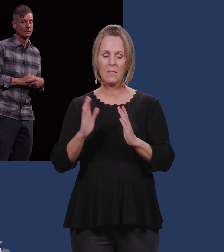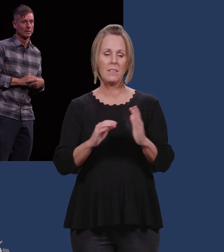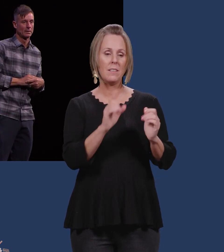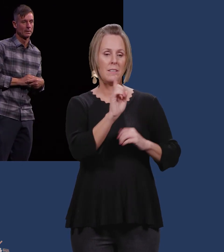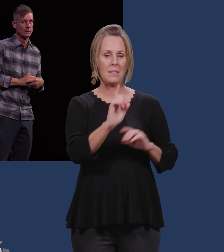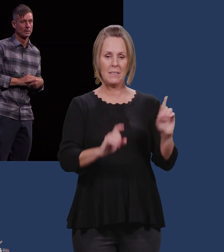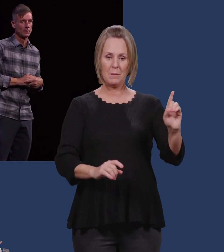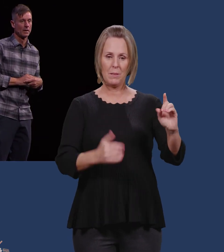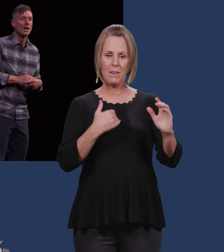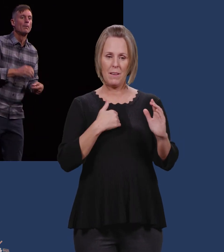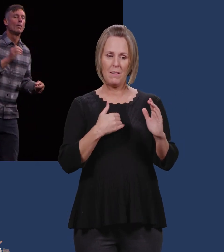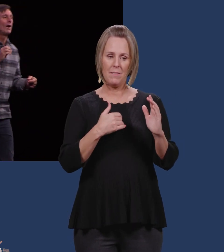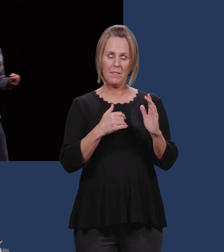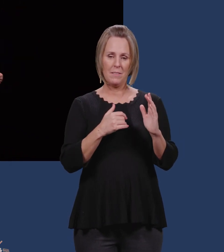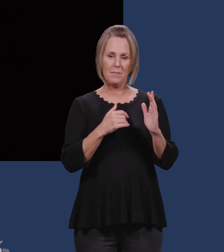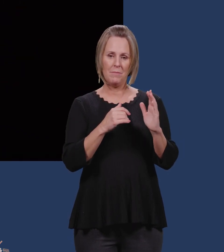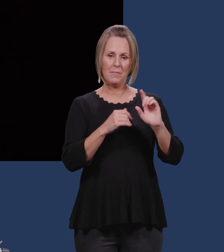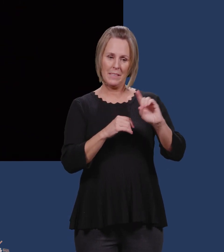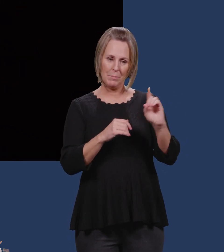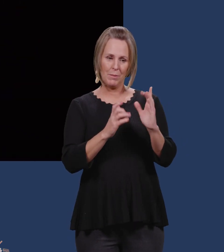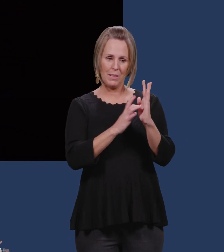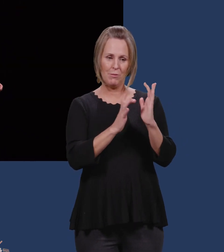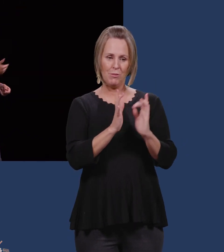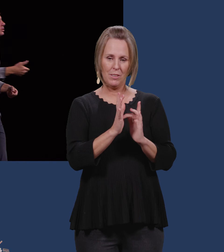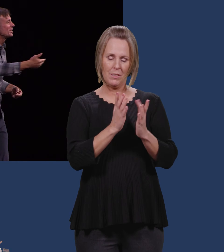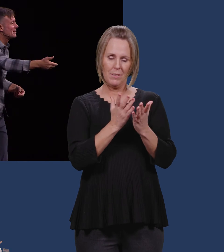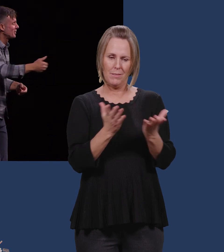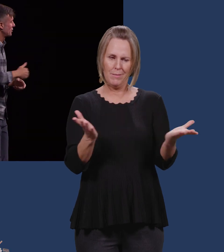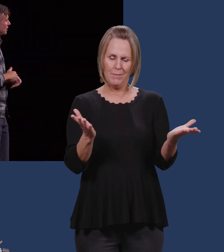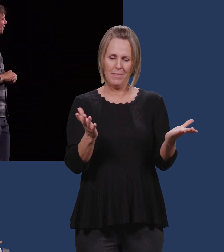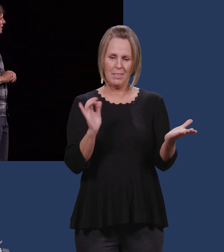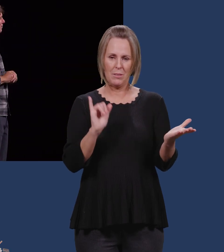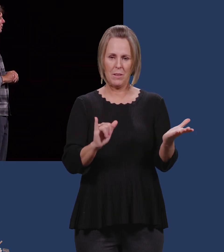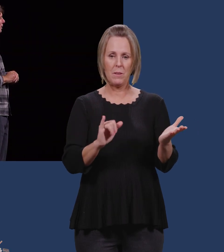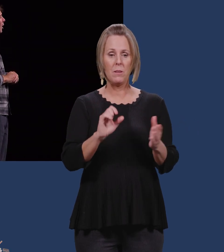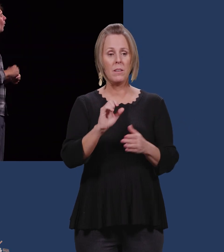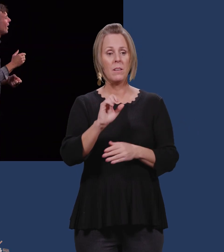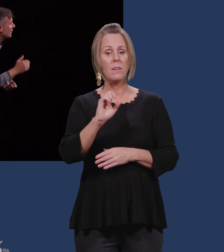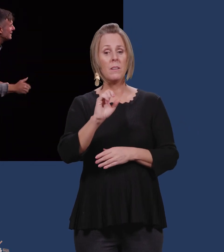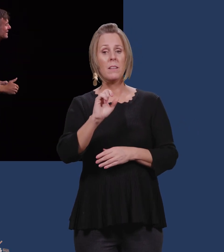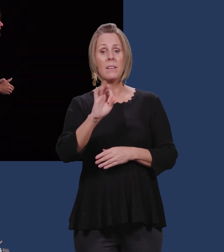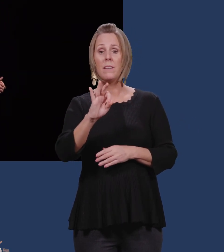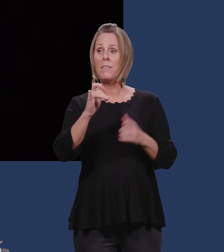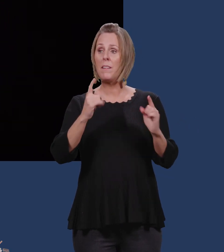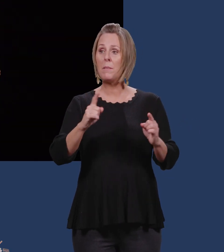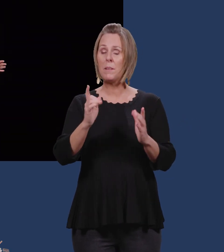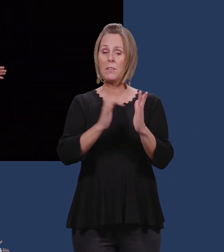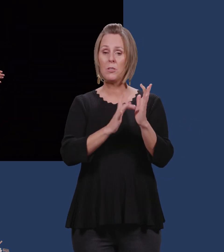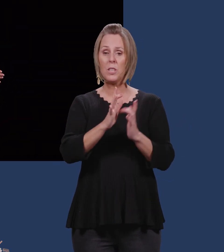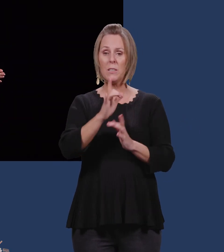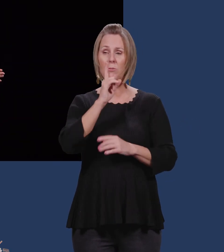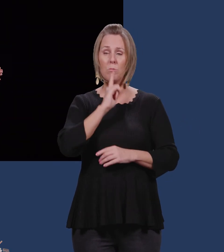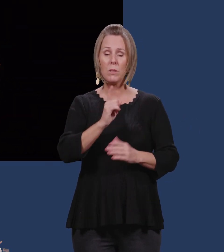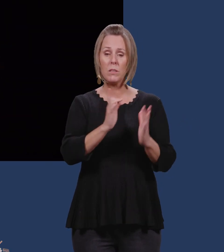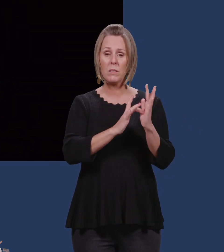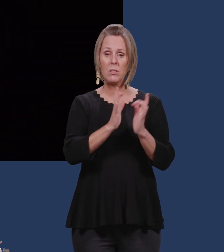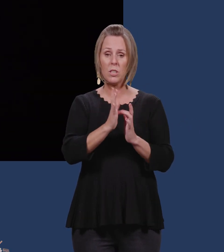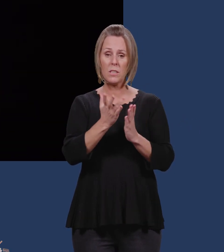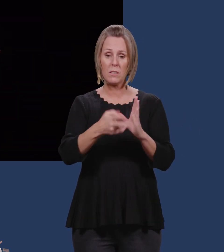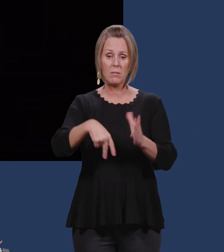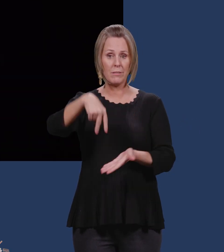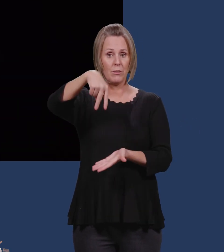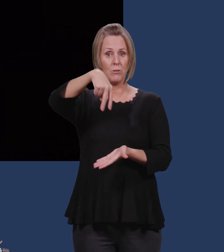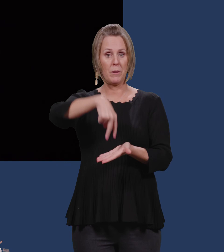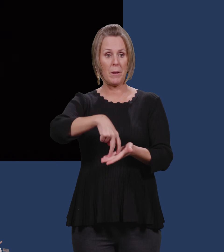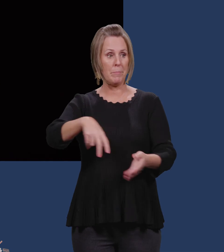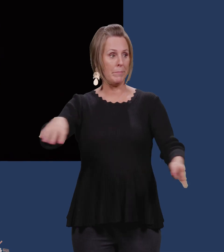between. But what if instead the real Jesus stood up? What if instead we didn't get to know, instead of